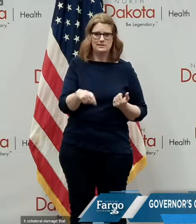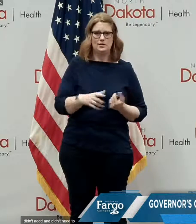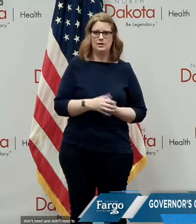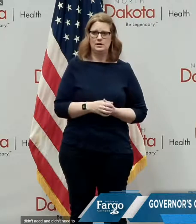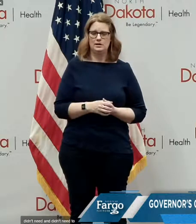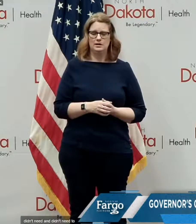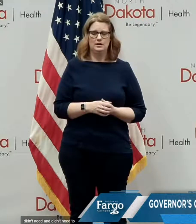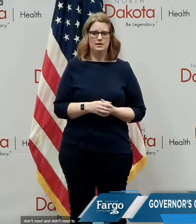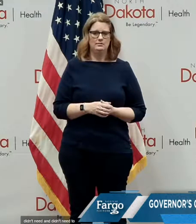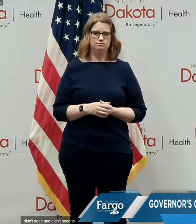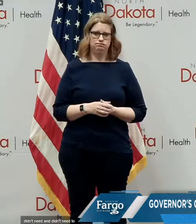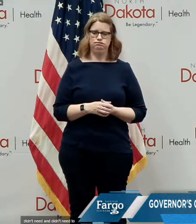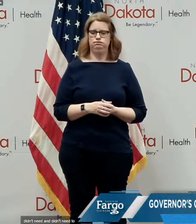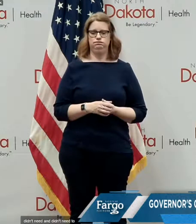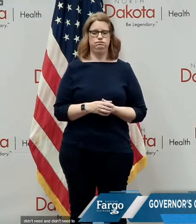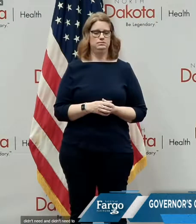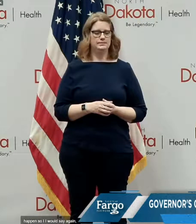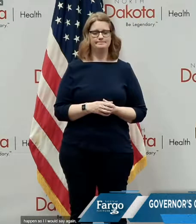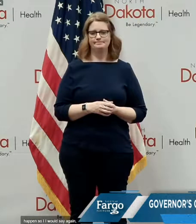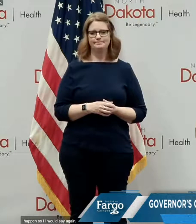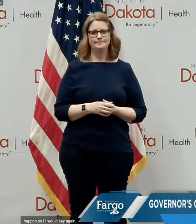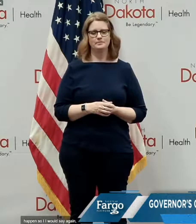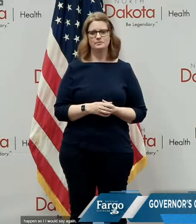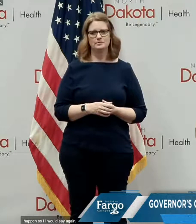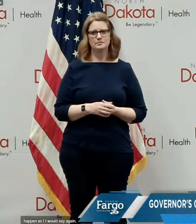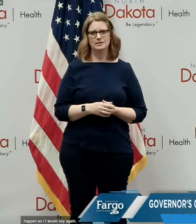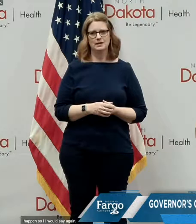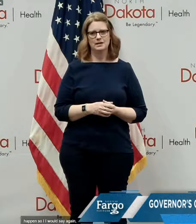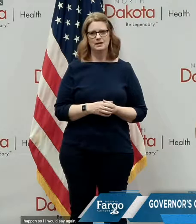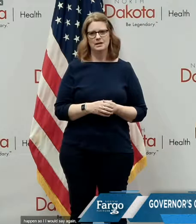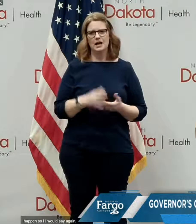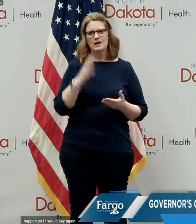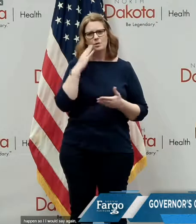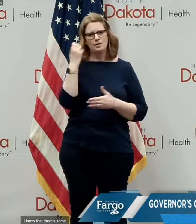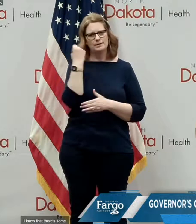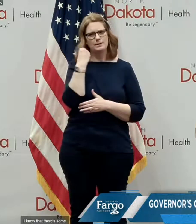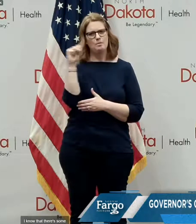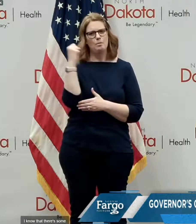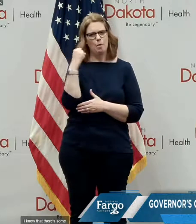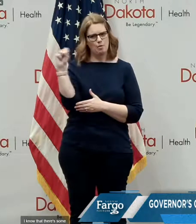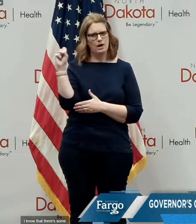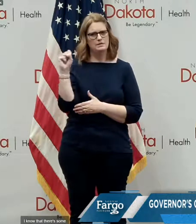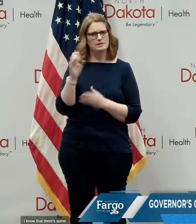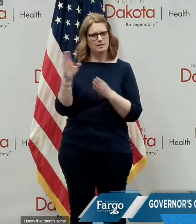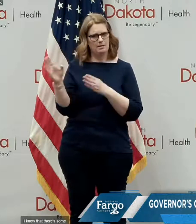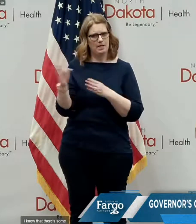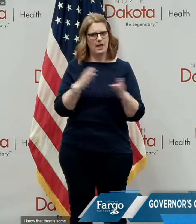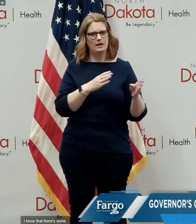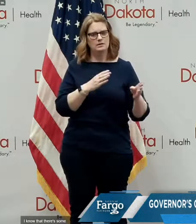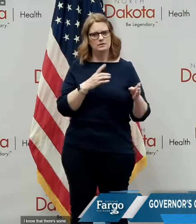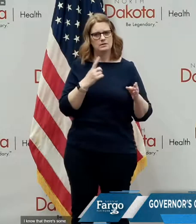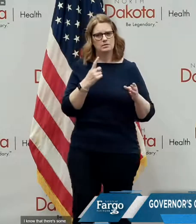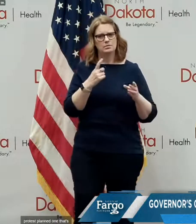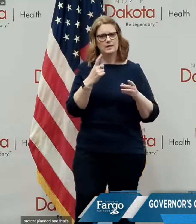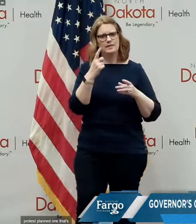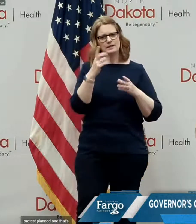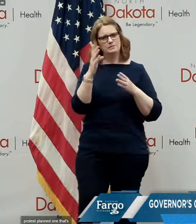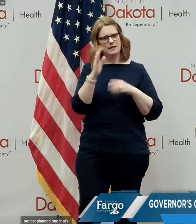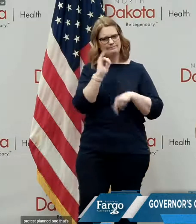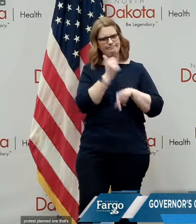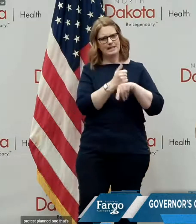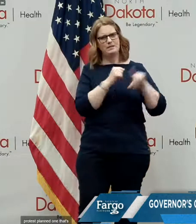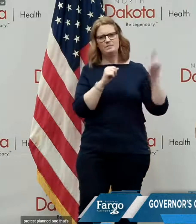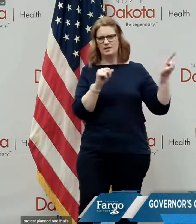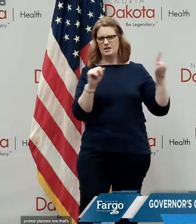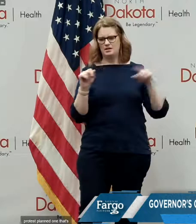I would say again, I know that there's some protests planned. one that's being organized for Fargo,